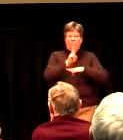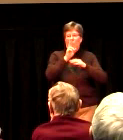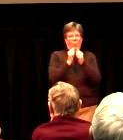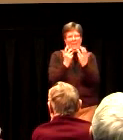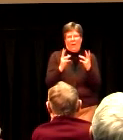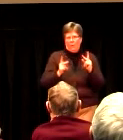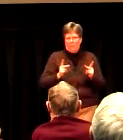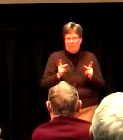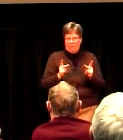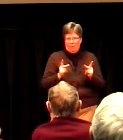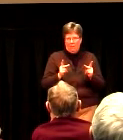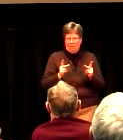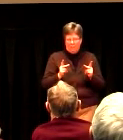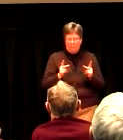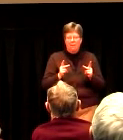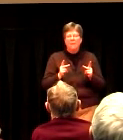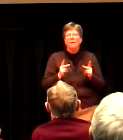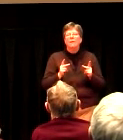us all around.